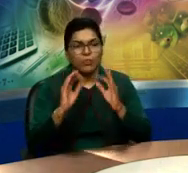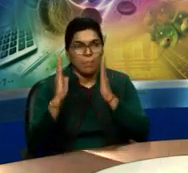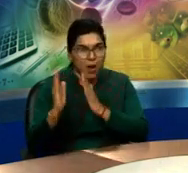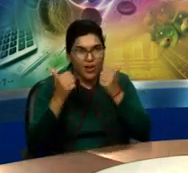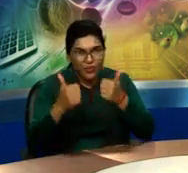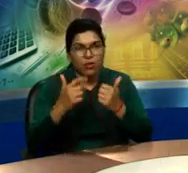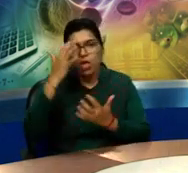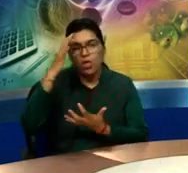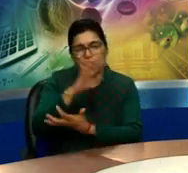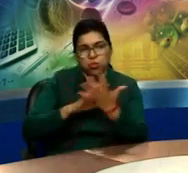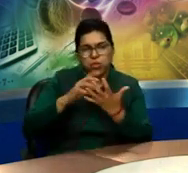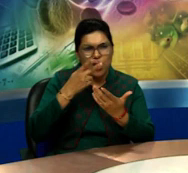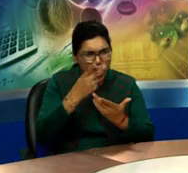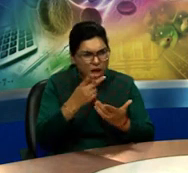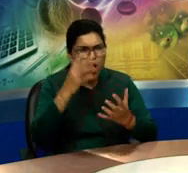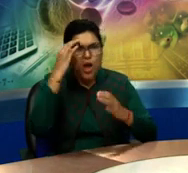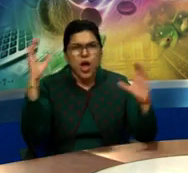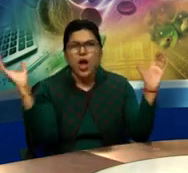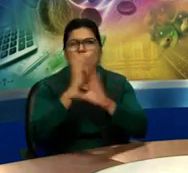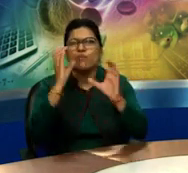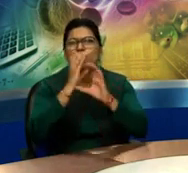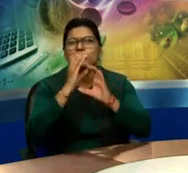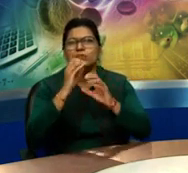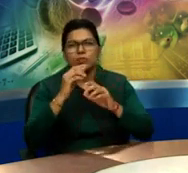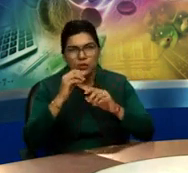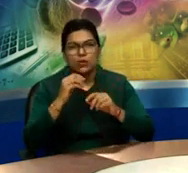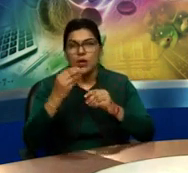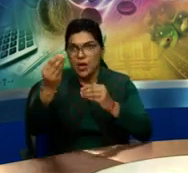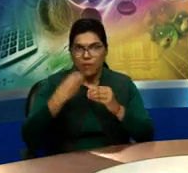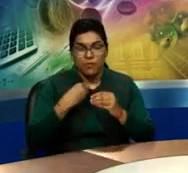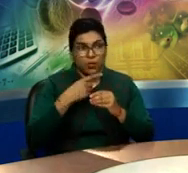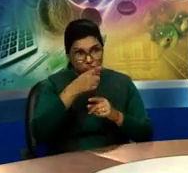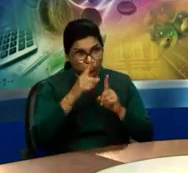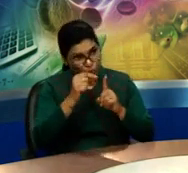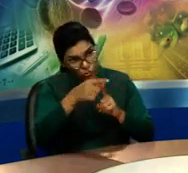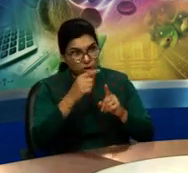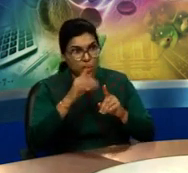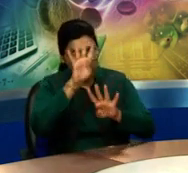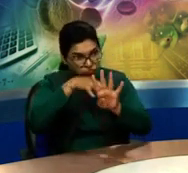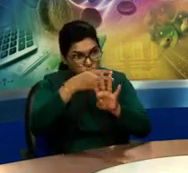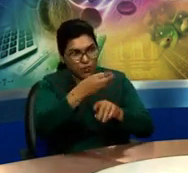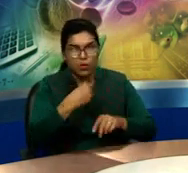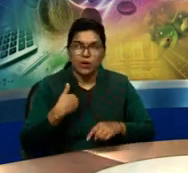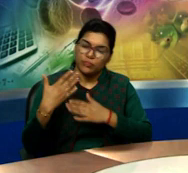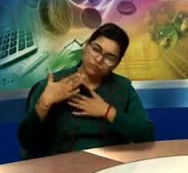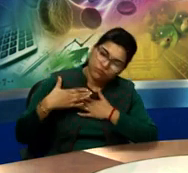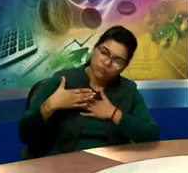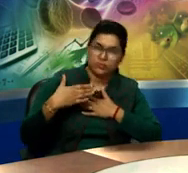an issue. The first point which comes under this topic is chaos and confusion.